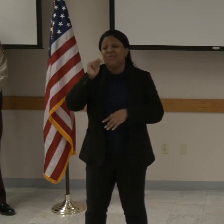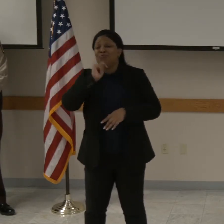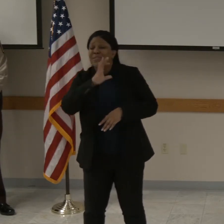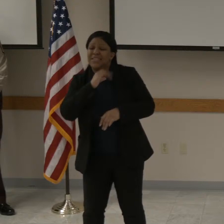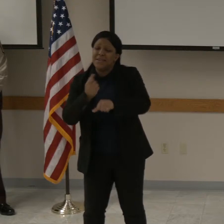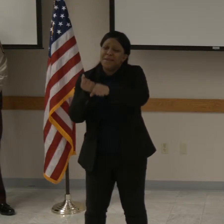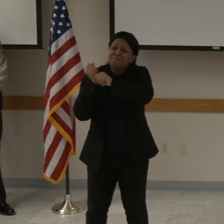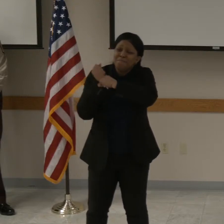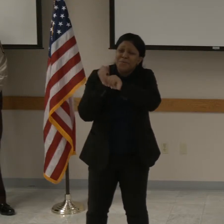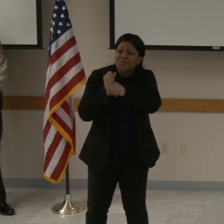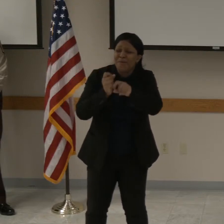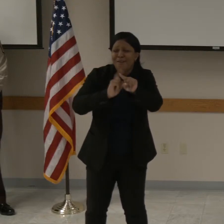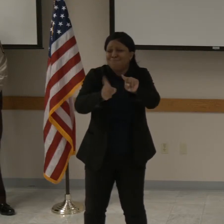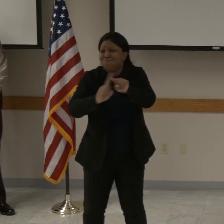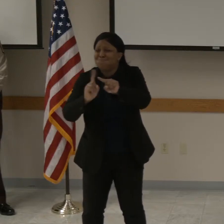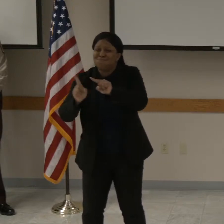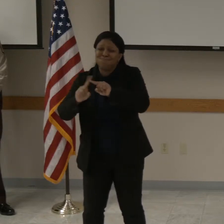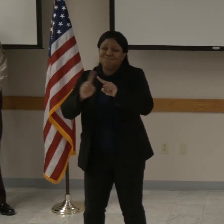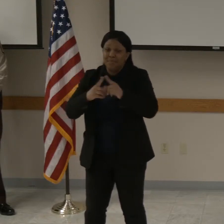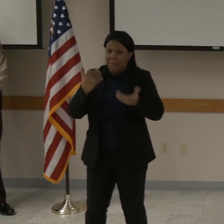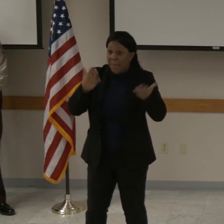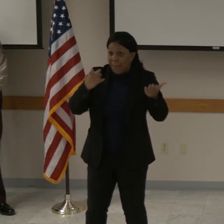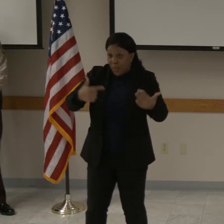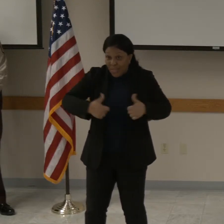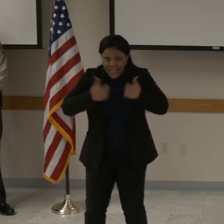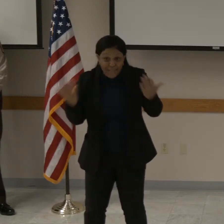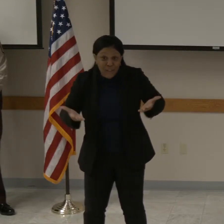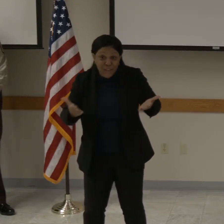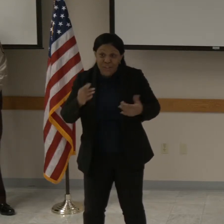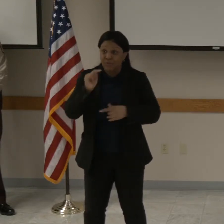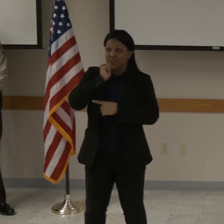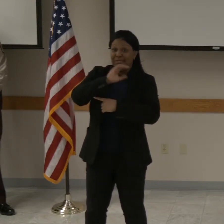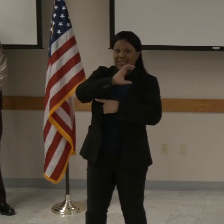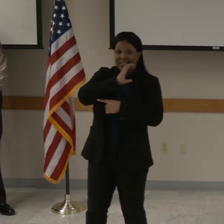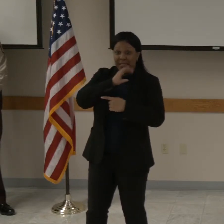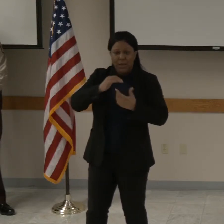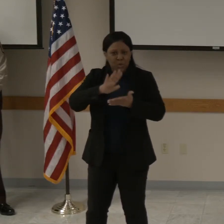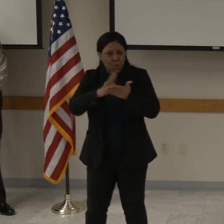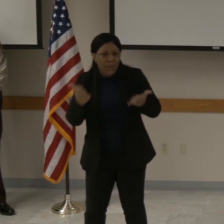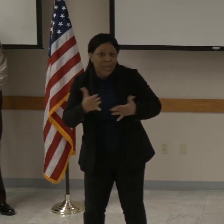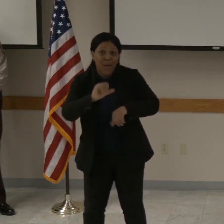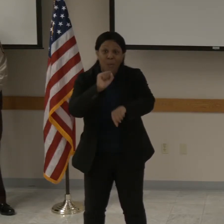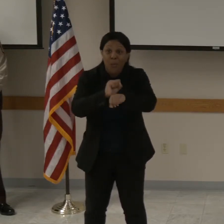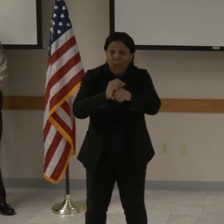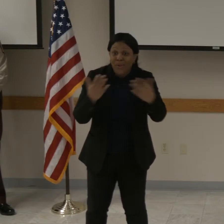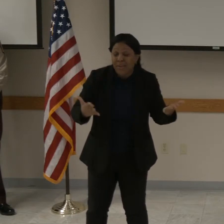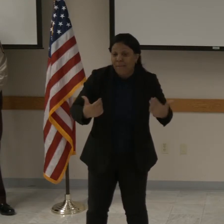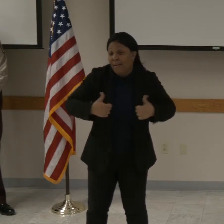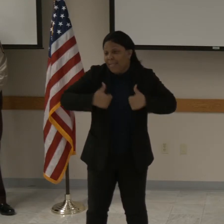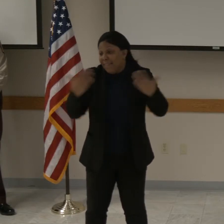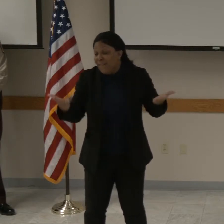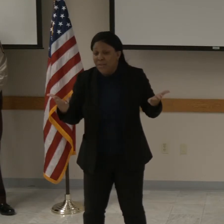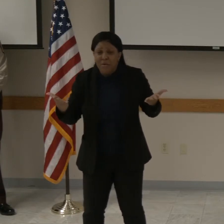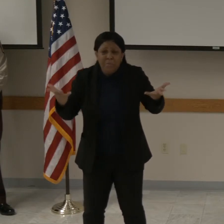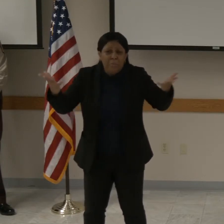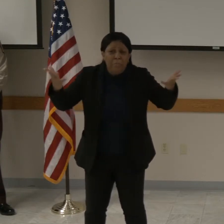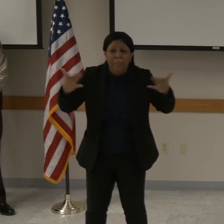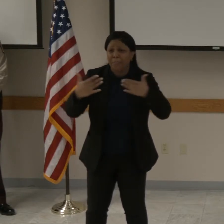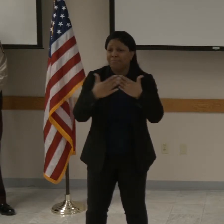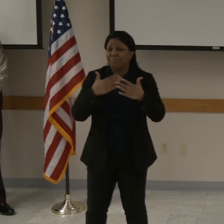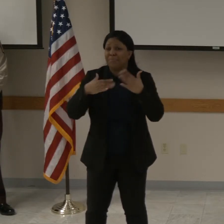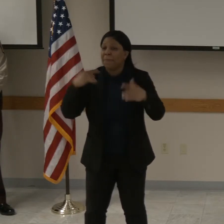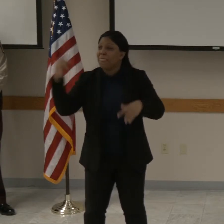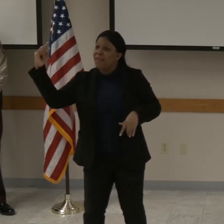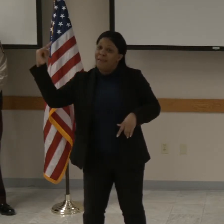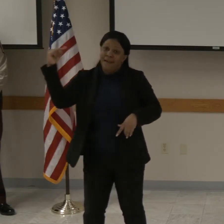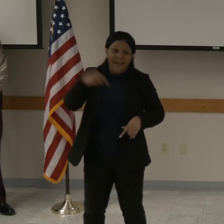work here, you go to school here, you have your clinics here, it doesn't make any difference. We're all Minnesotans and we're all in this together. And as such, we